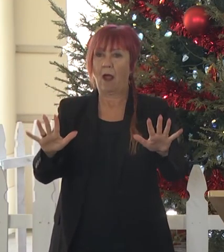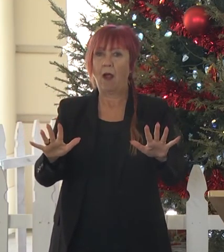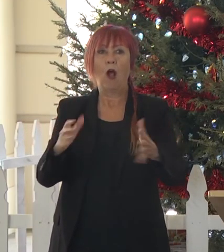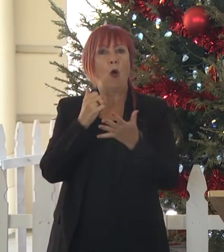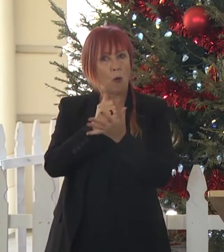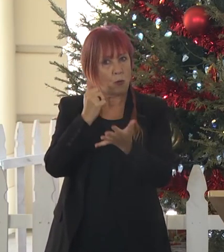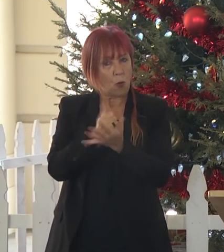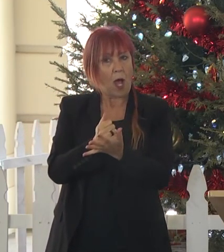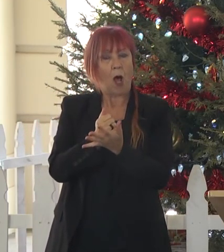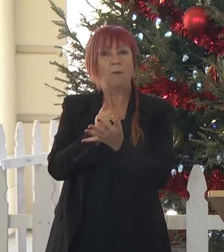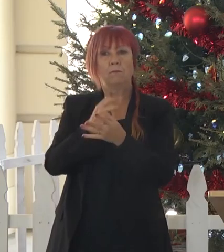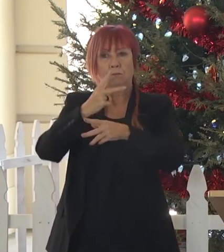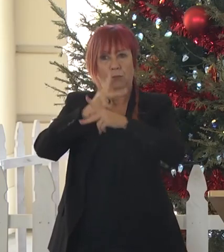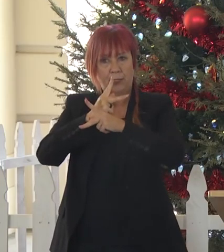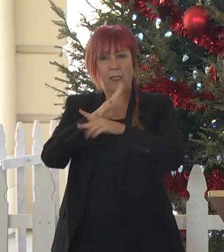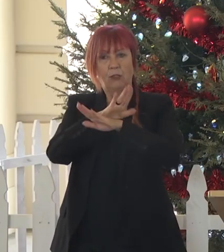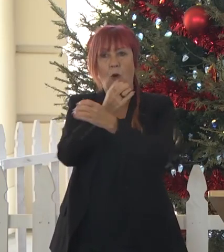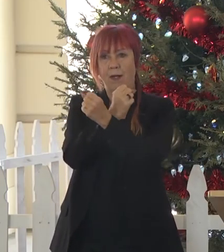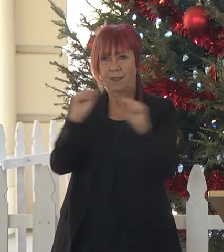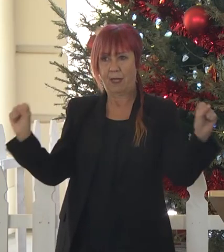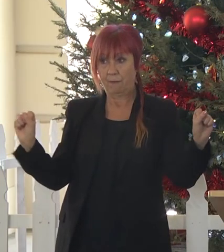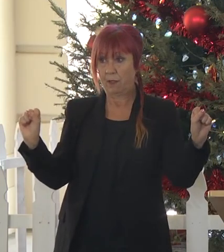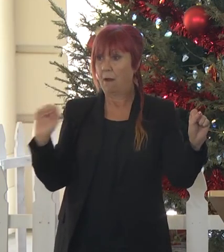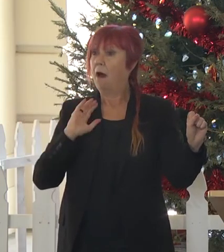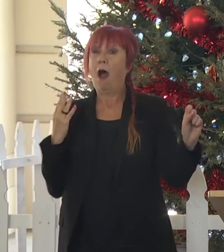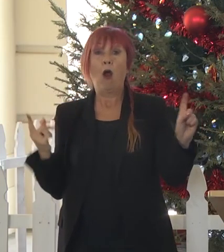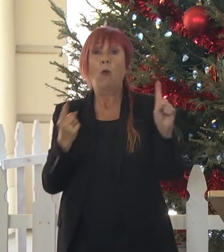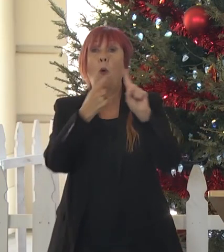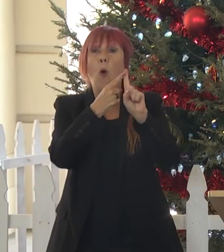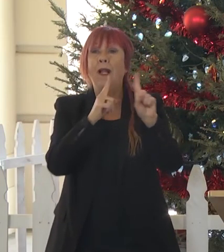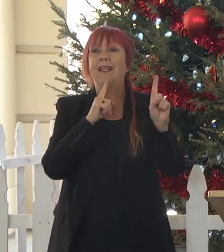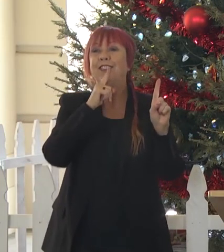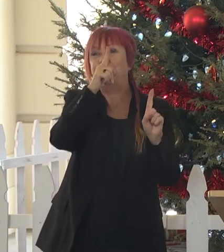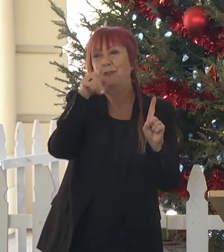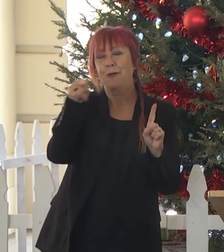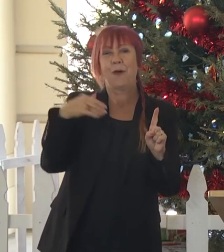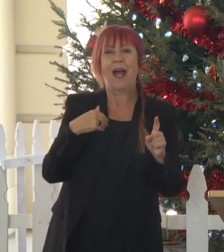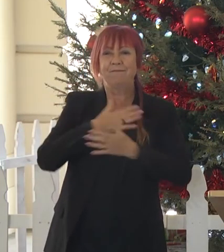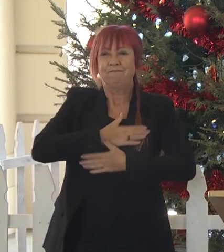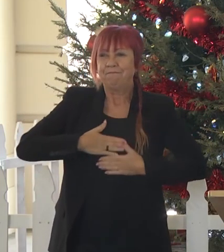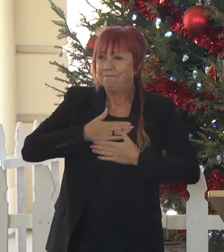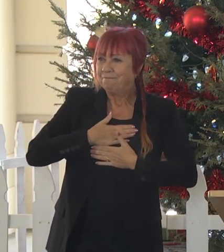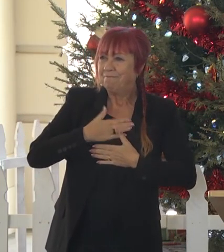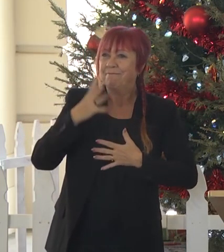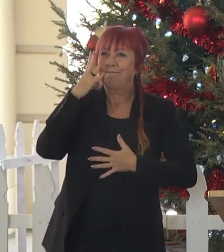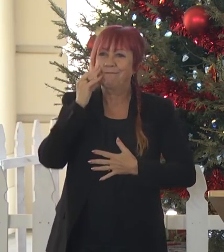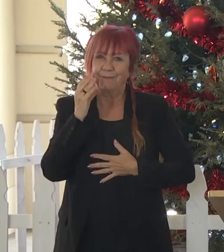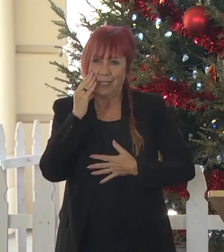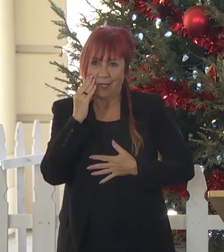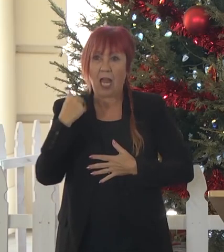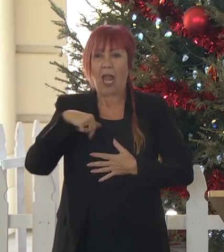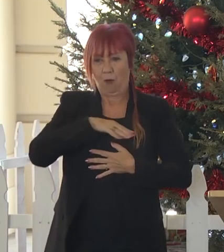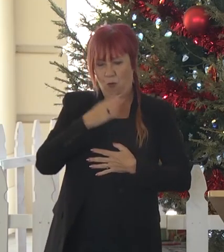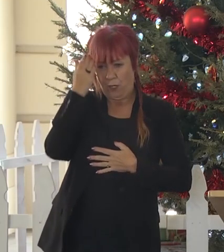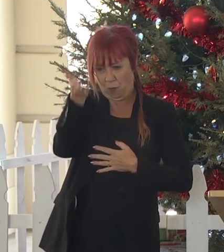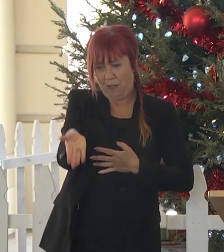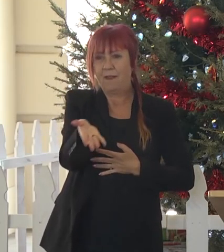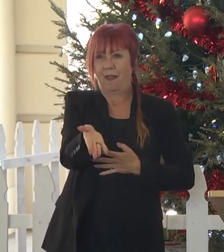and your safety. Our goal is to make sure that you have an enjoyable event, and we will be there to do our